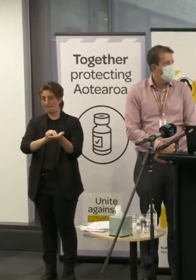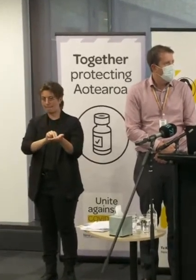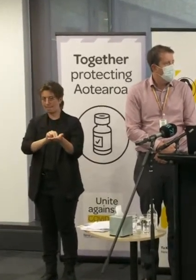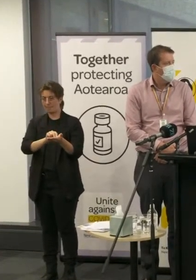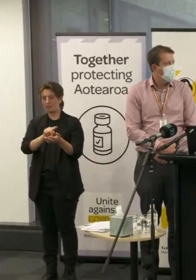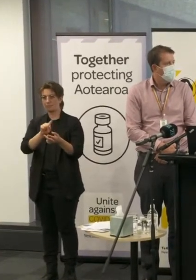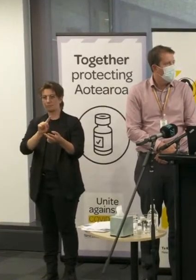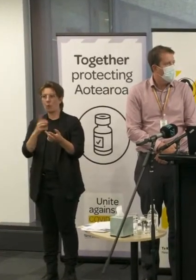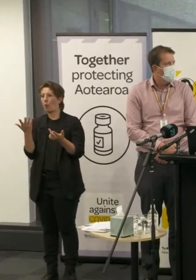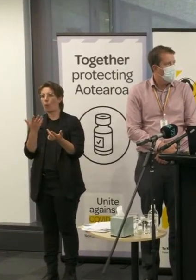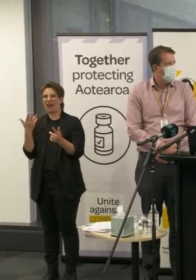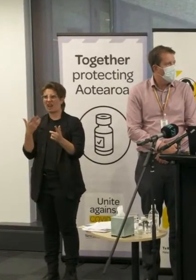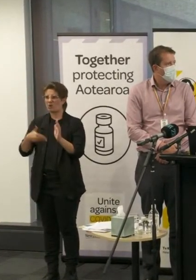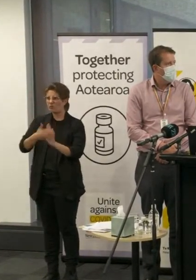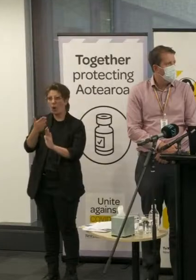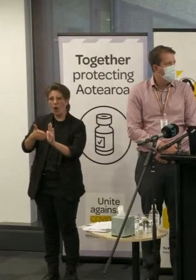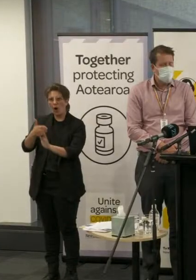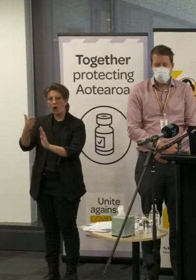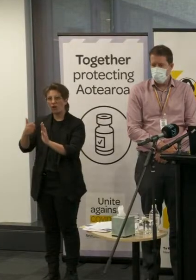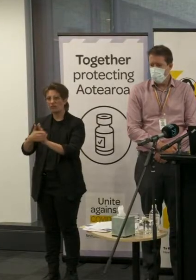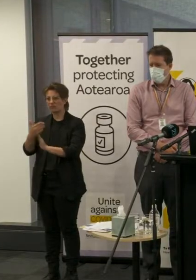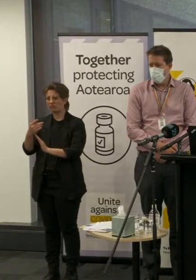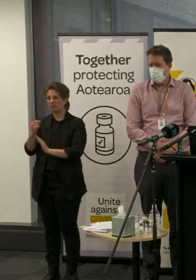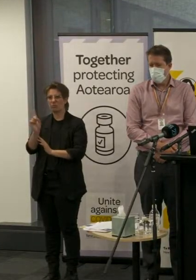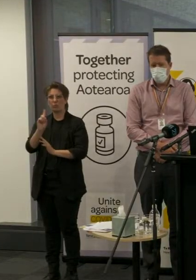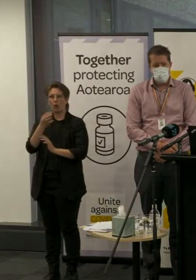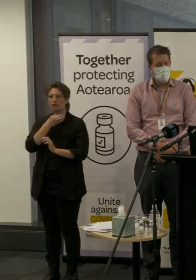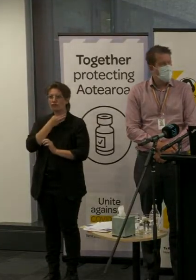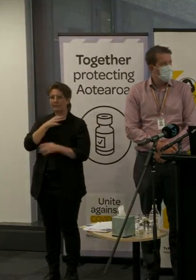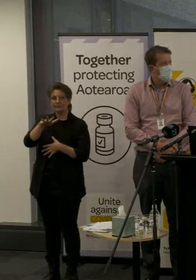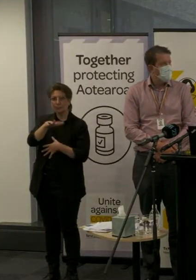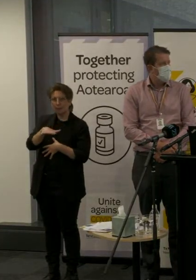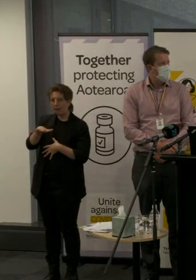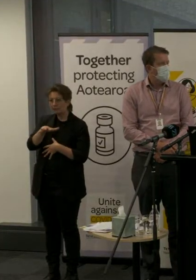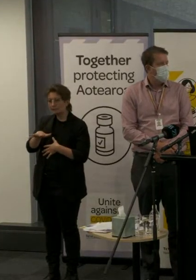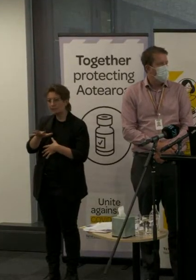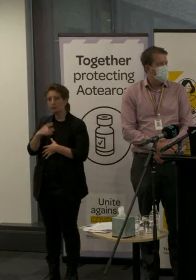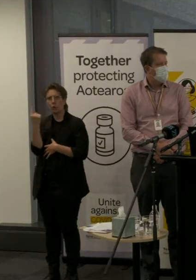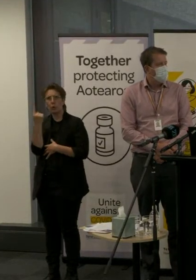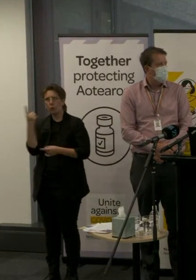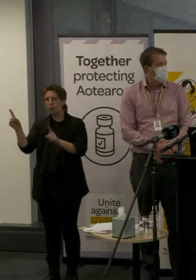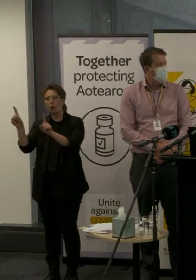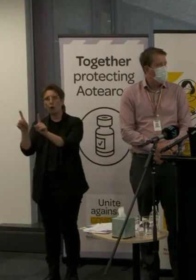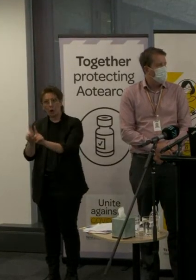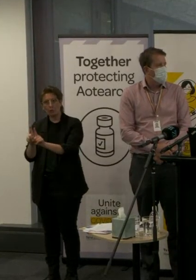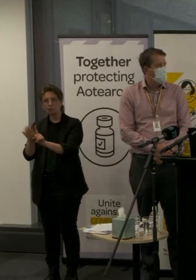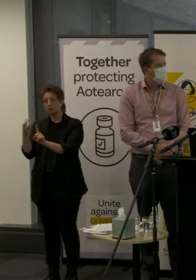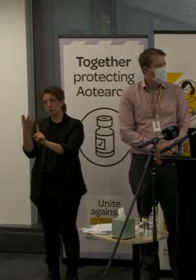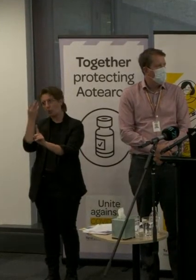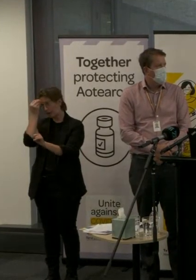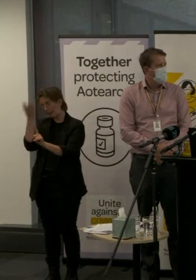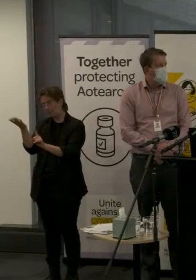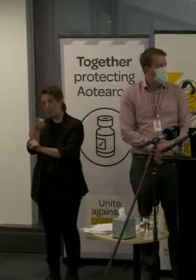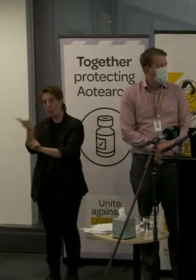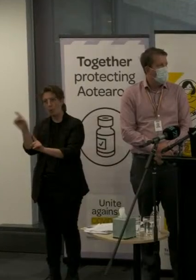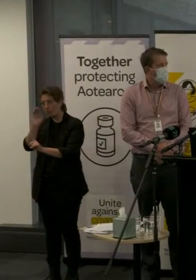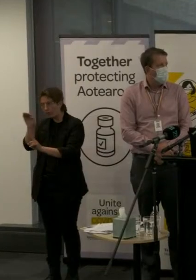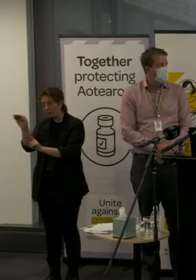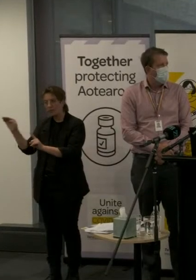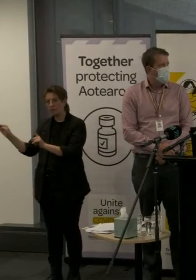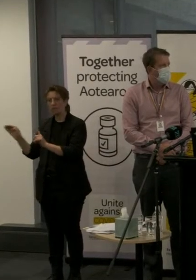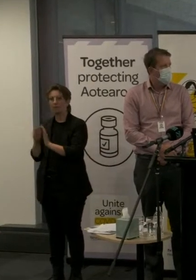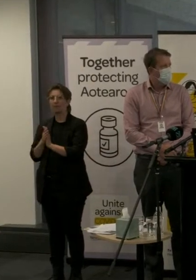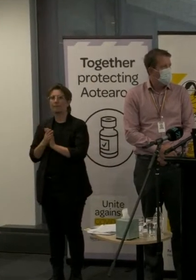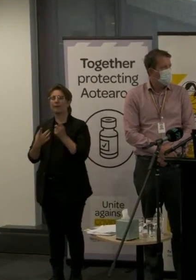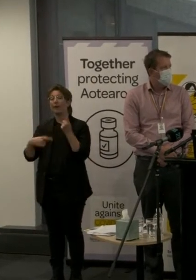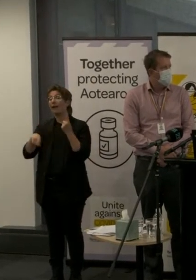any other high-risk exposures, and information for your close contacts so that they can be notified, as well as linking through